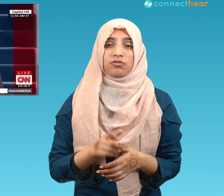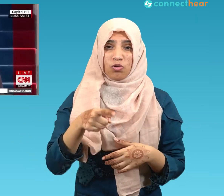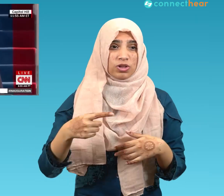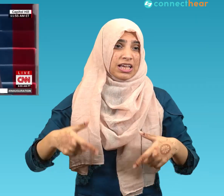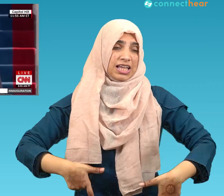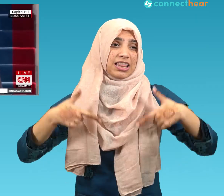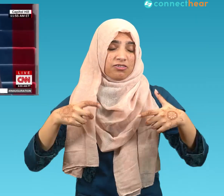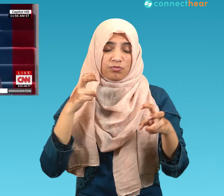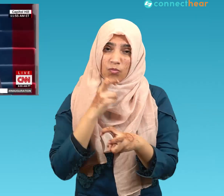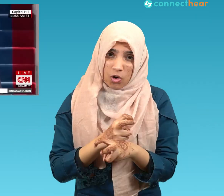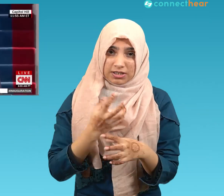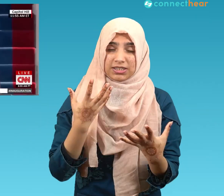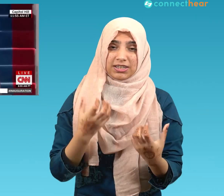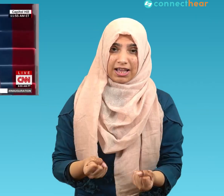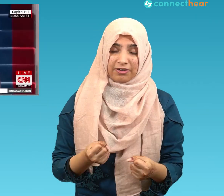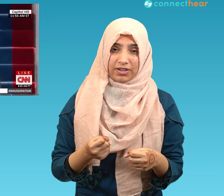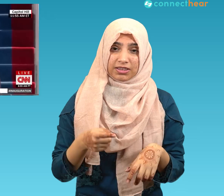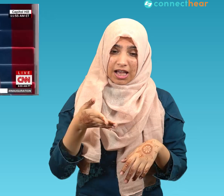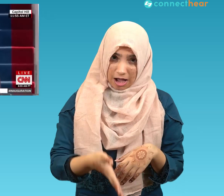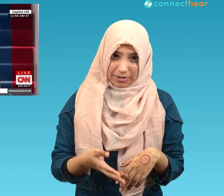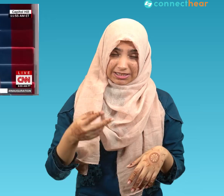or difficult than the time we're in now.